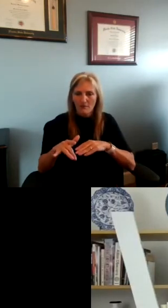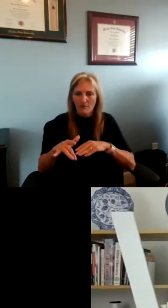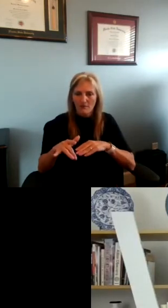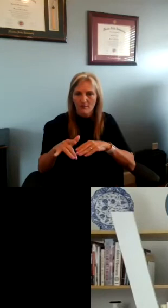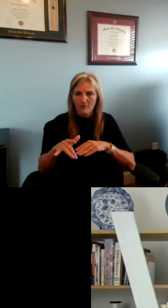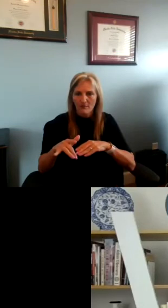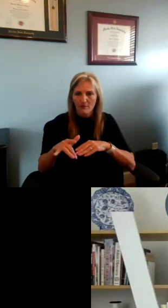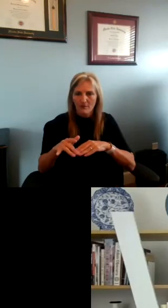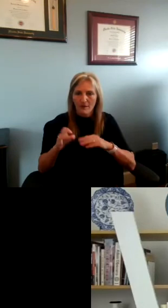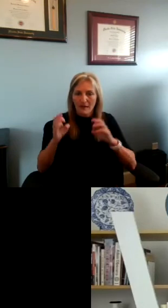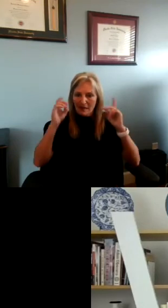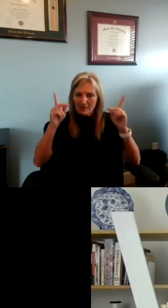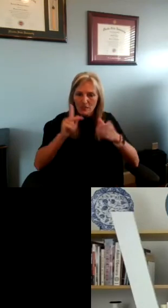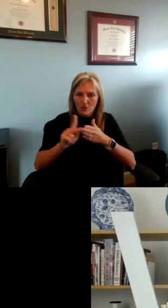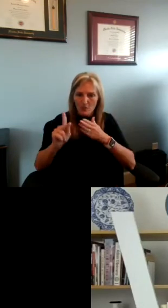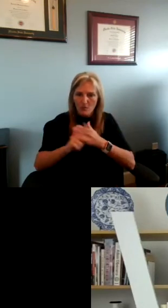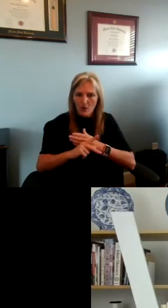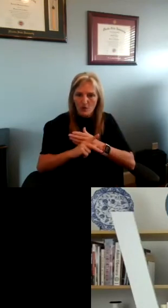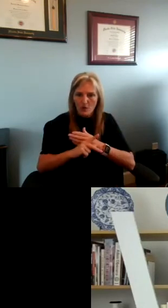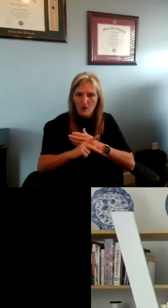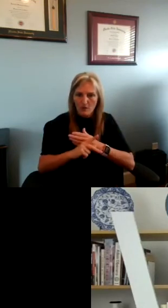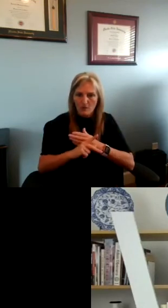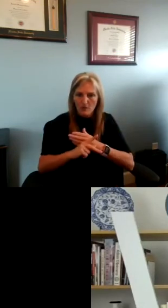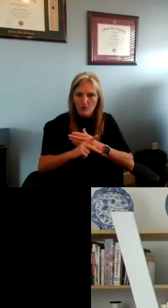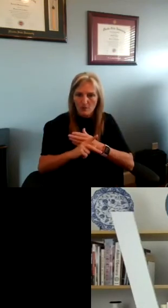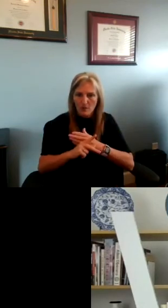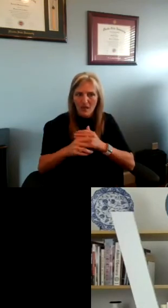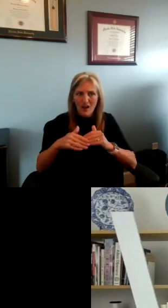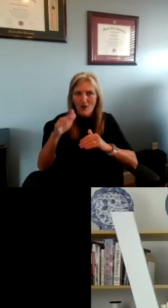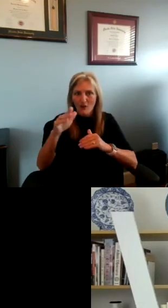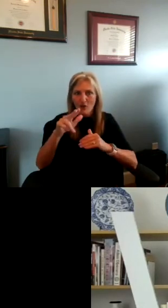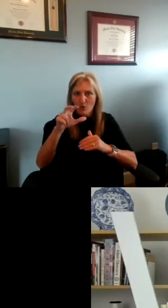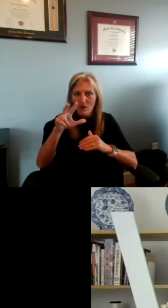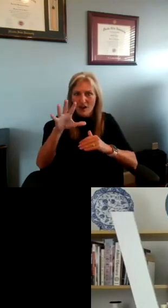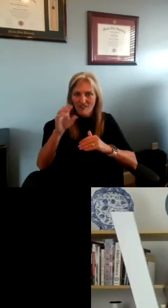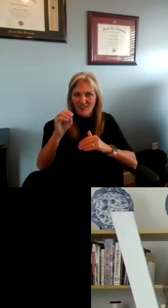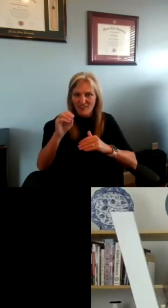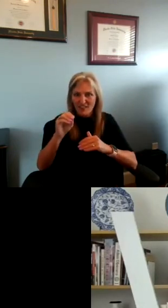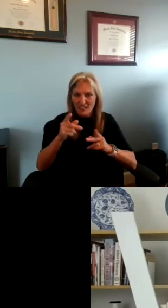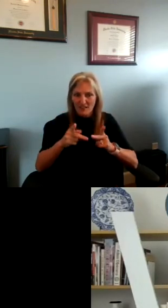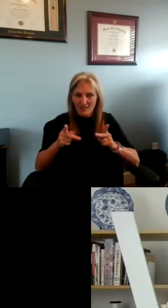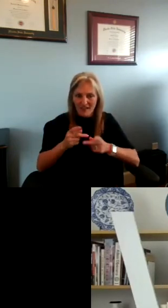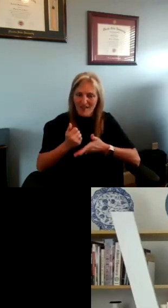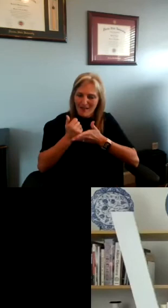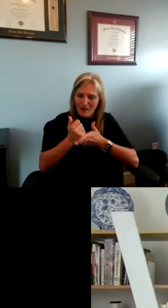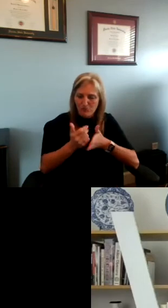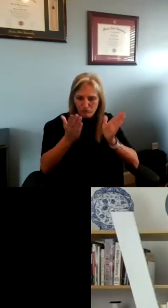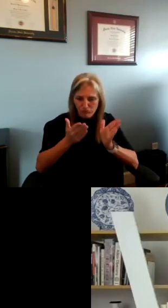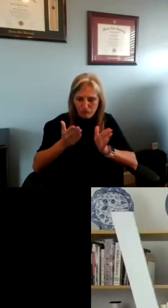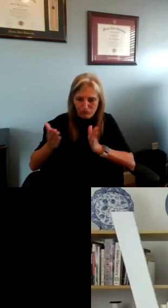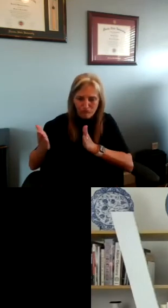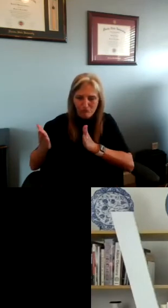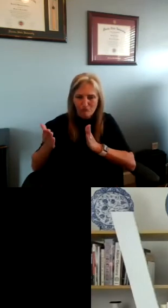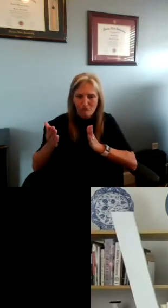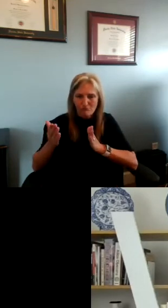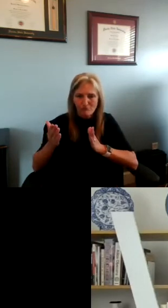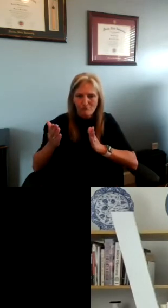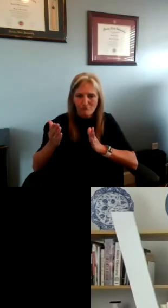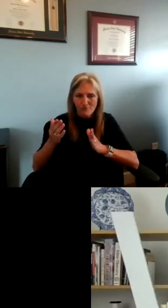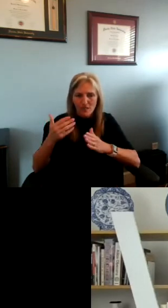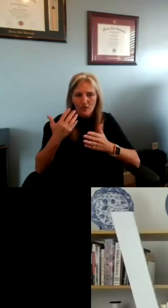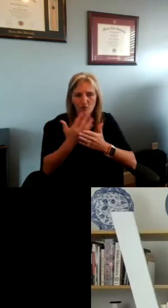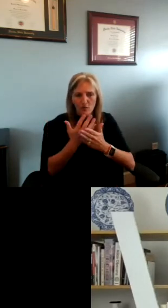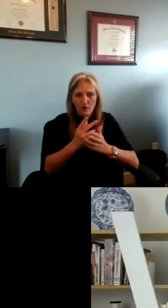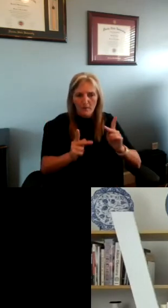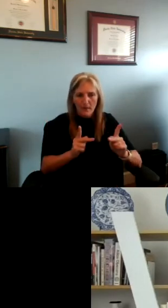proliferation of education programs inside of over 350 facilities helped to organize incarcerated